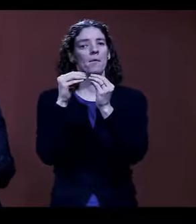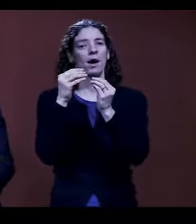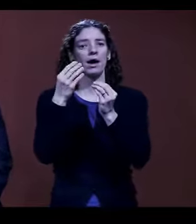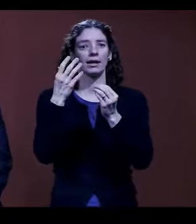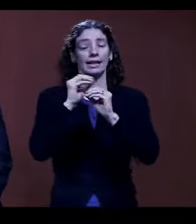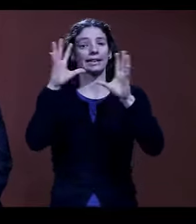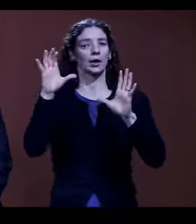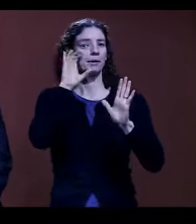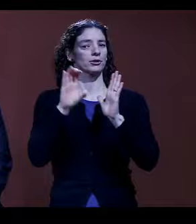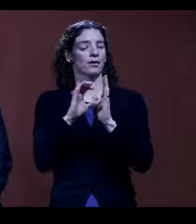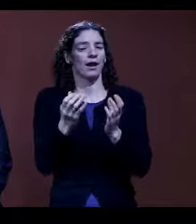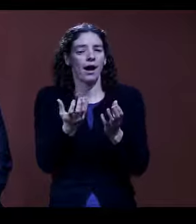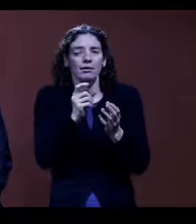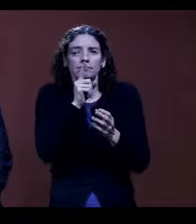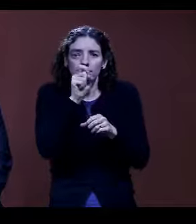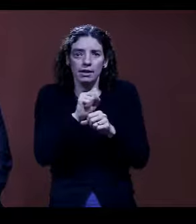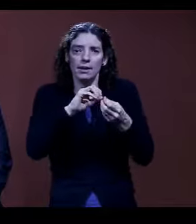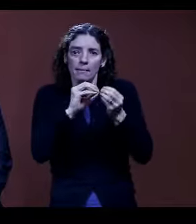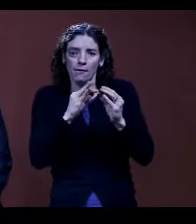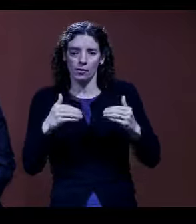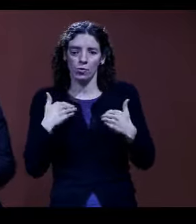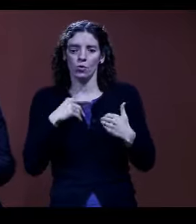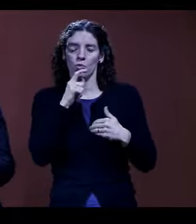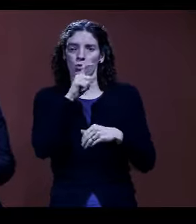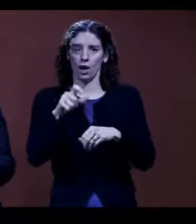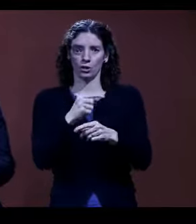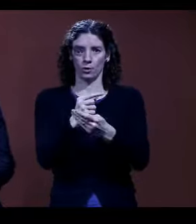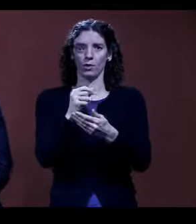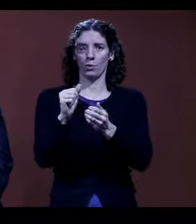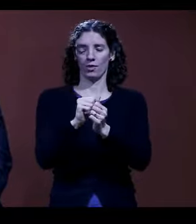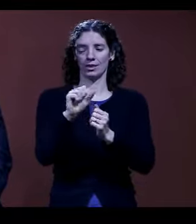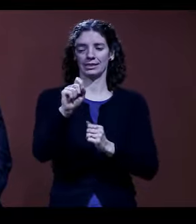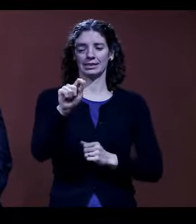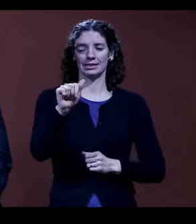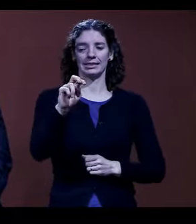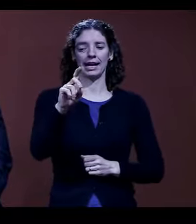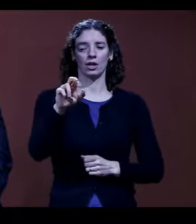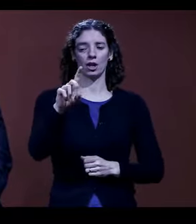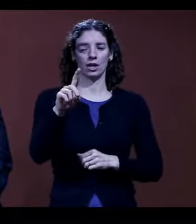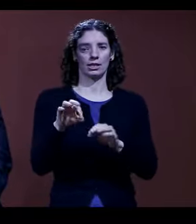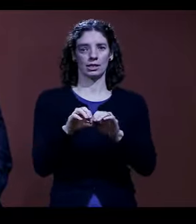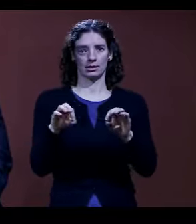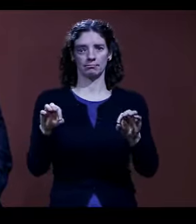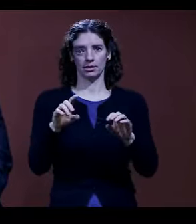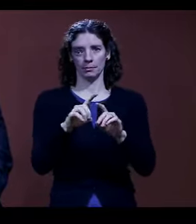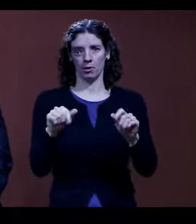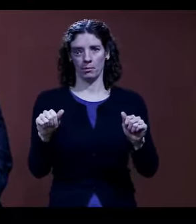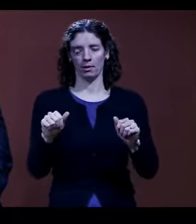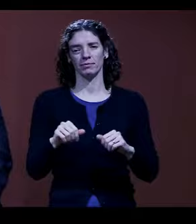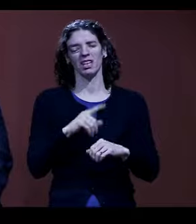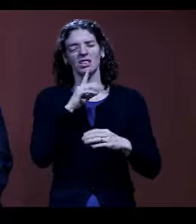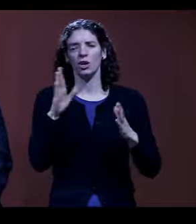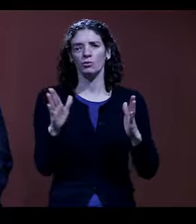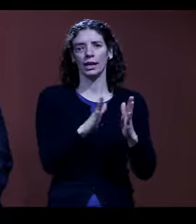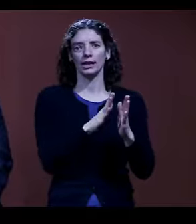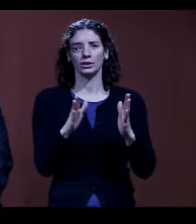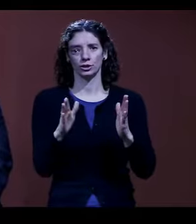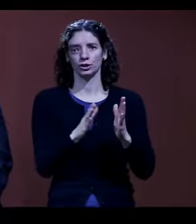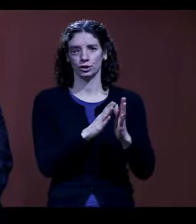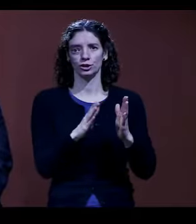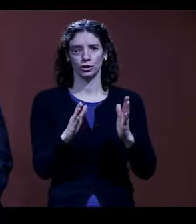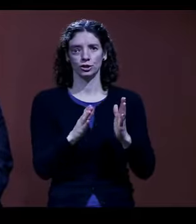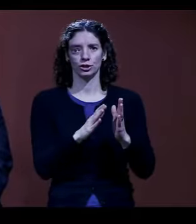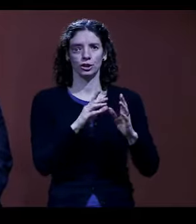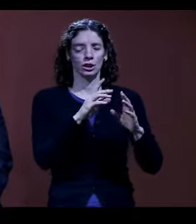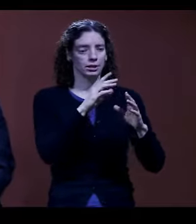are graduating with standard diplomas. It is arranged between individual states and the Department of Special Ed,